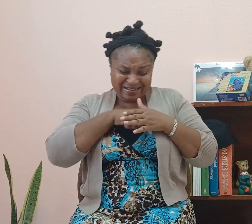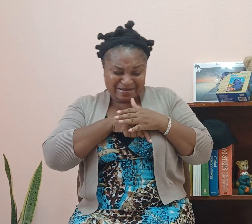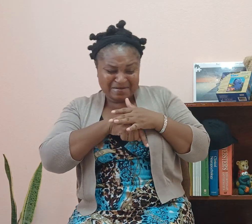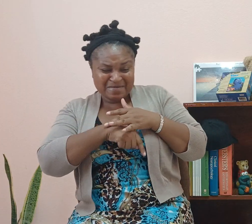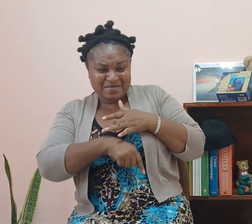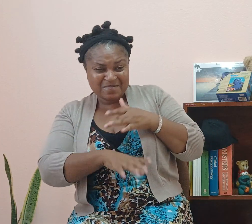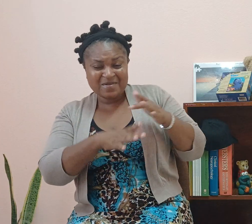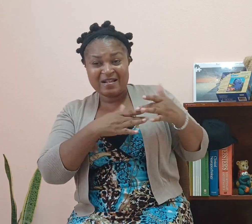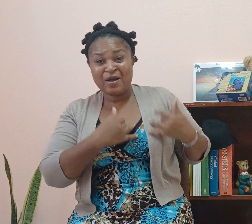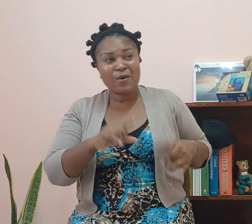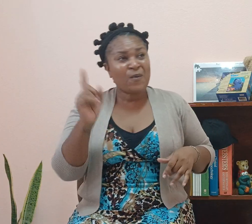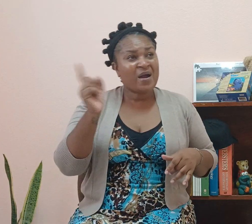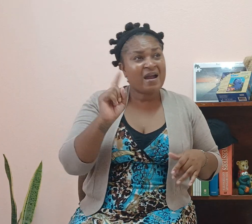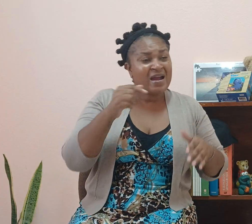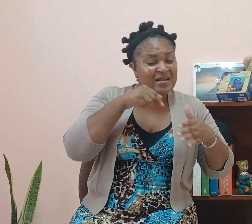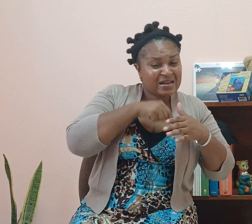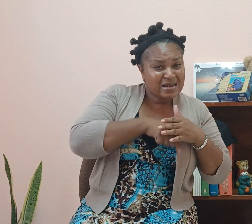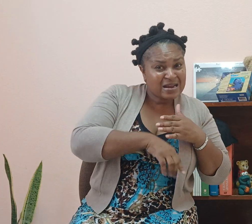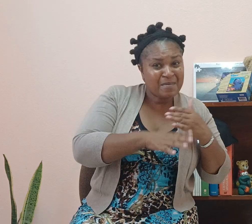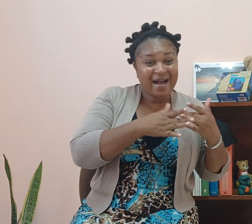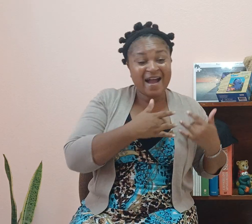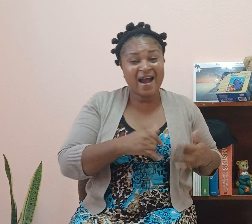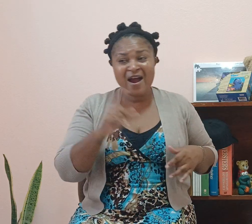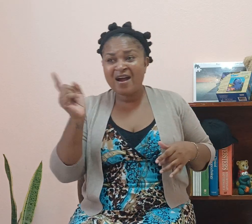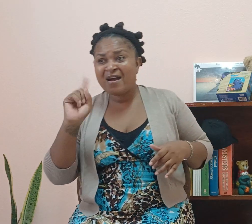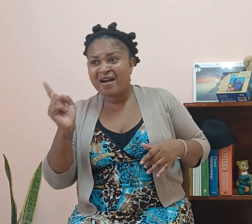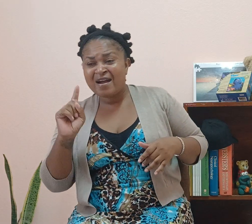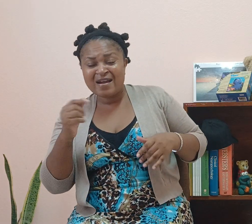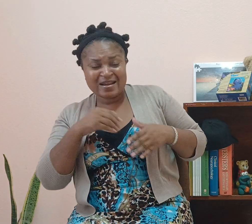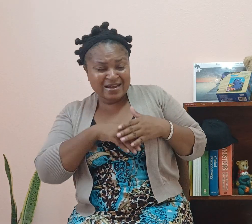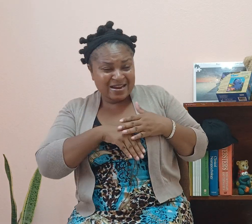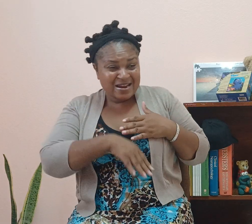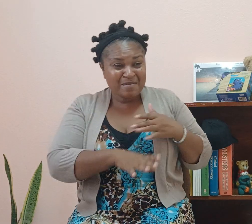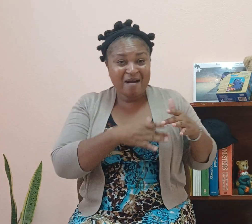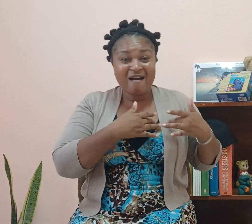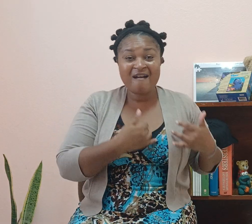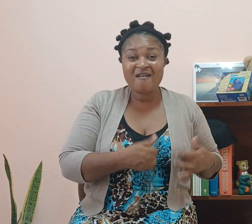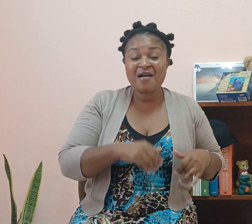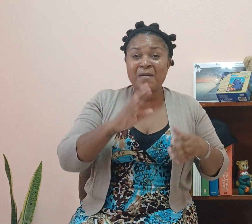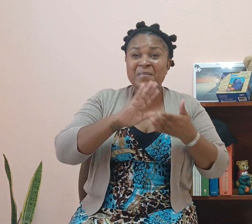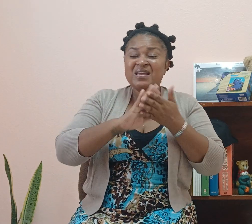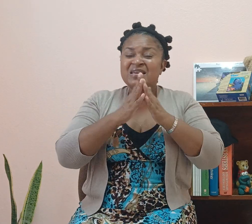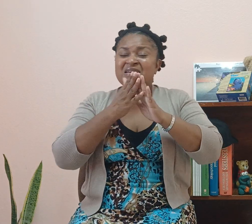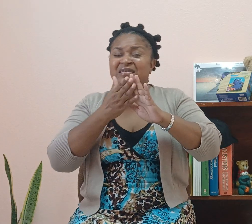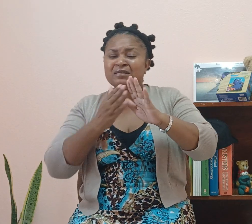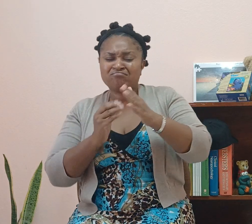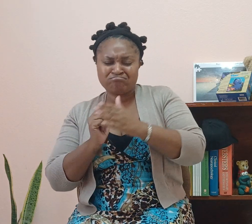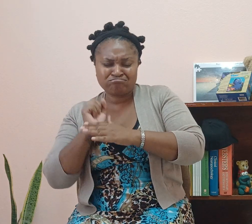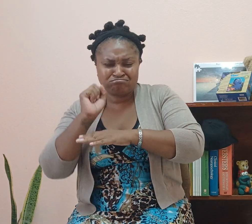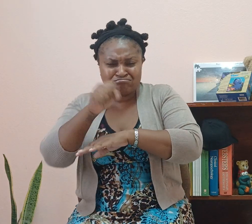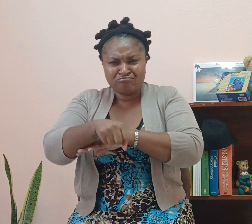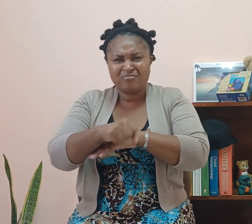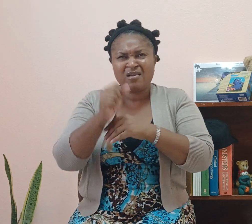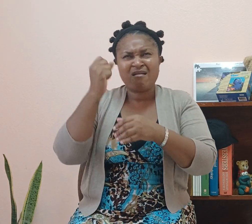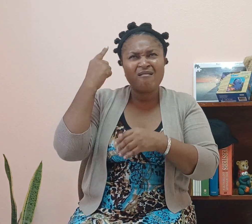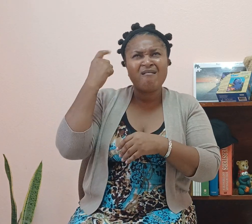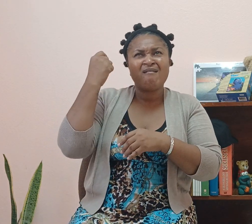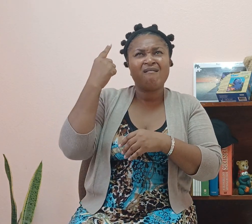heart. Where? Down in my heart. Where? Down in my heart. I've got the peace that passes understanding down